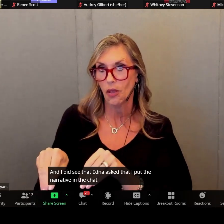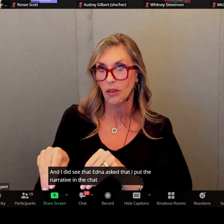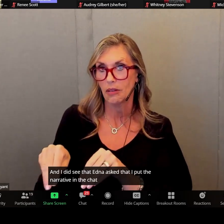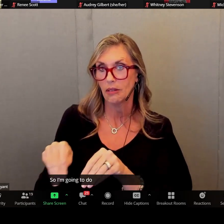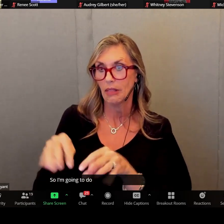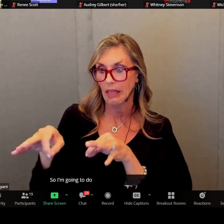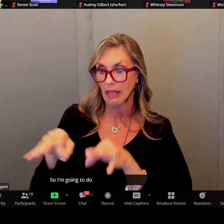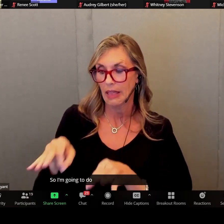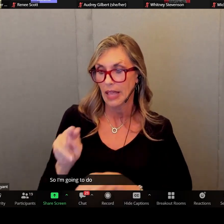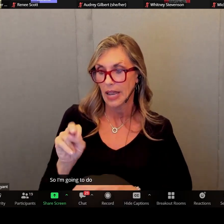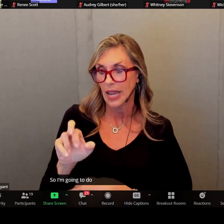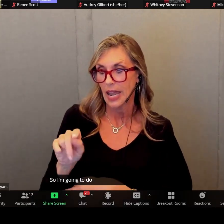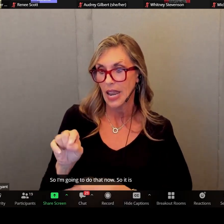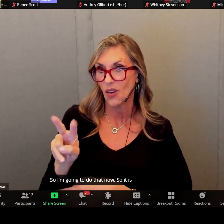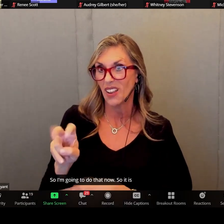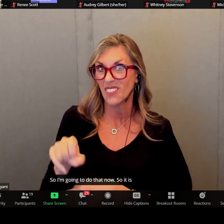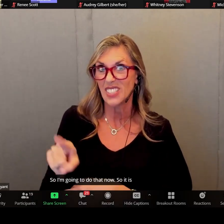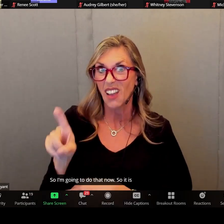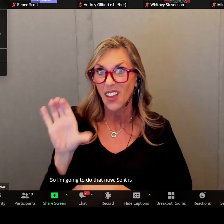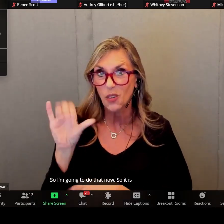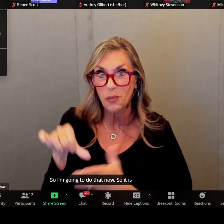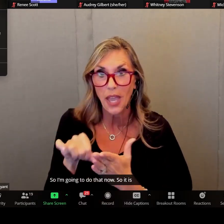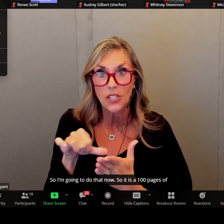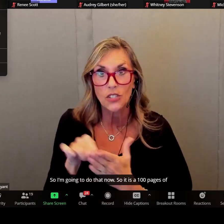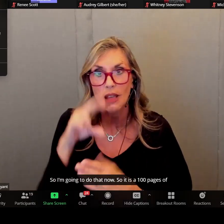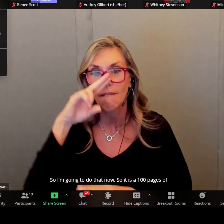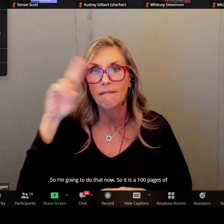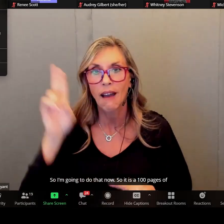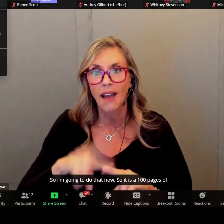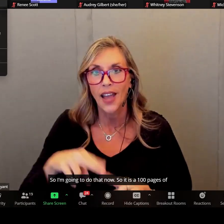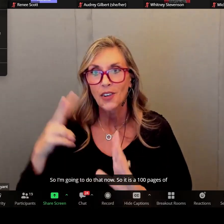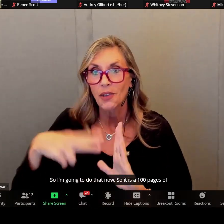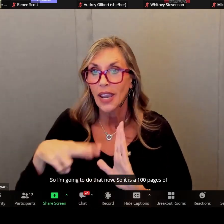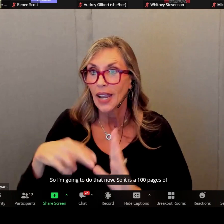is 100 pages of fun reading for you, Edna. So here you go.